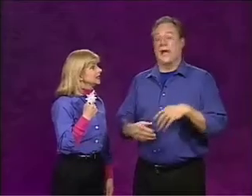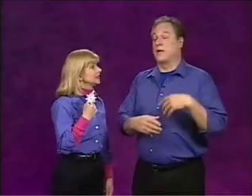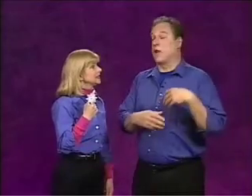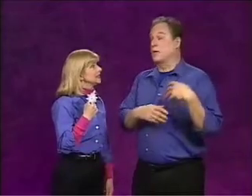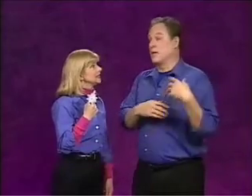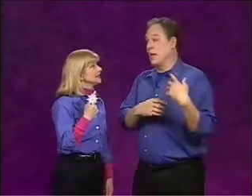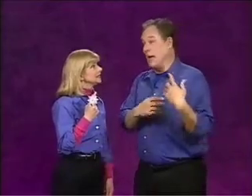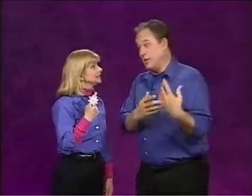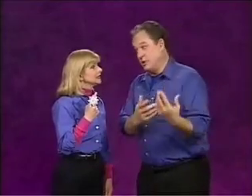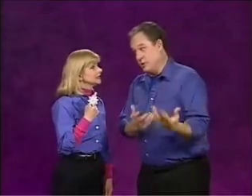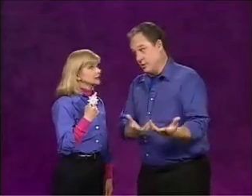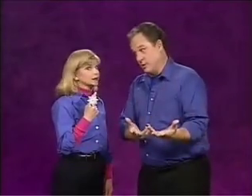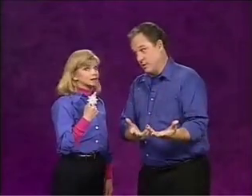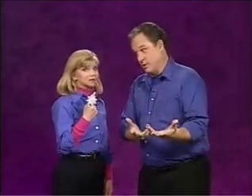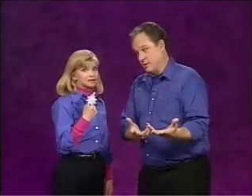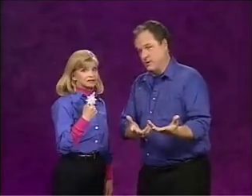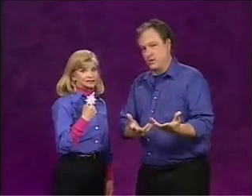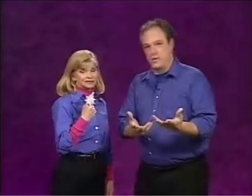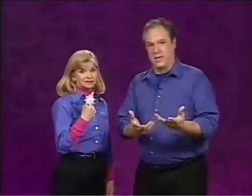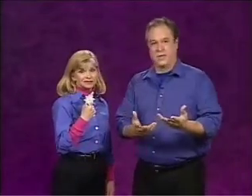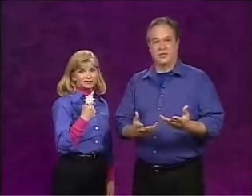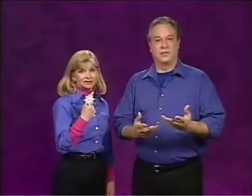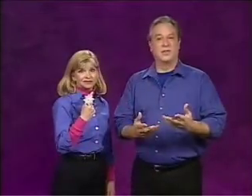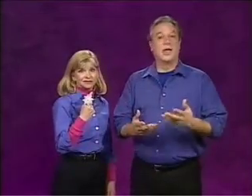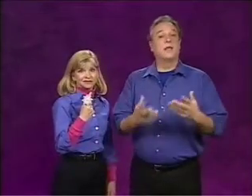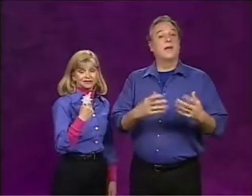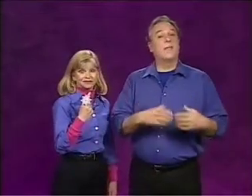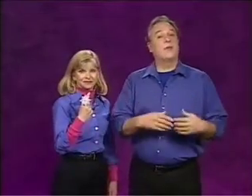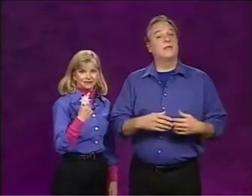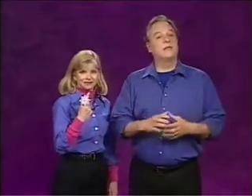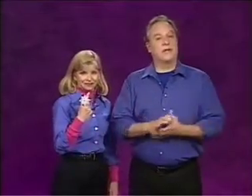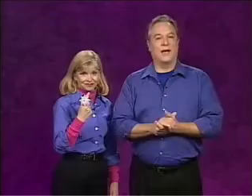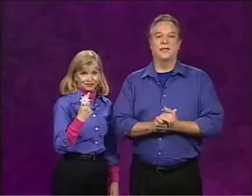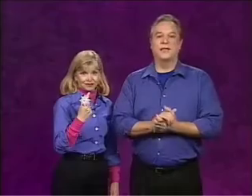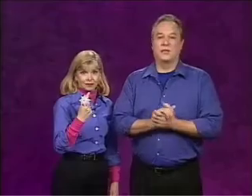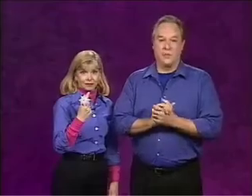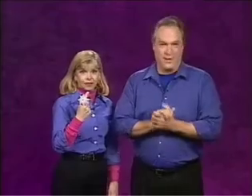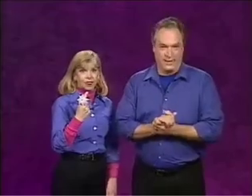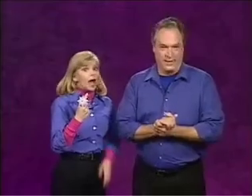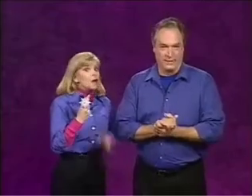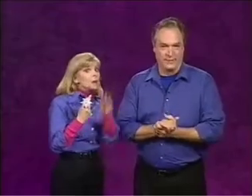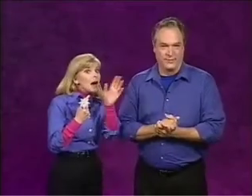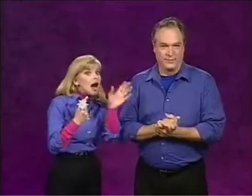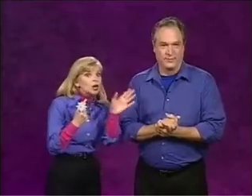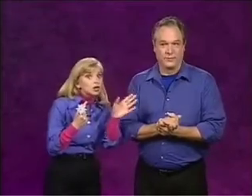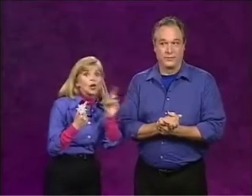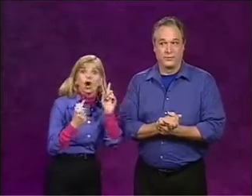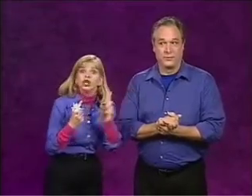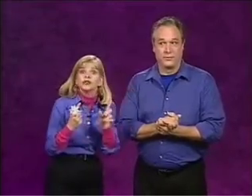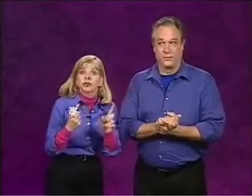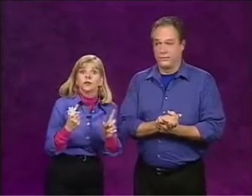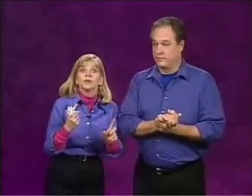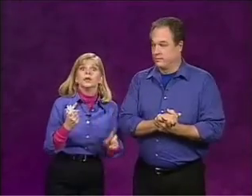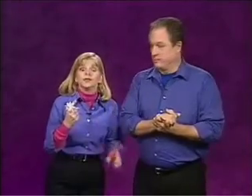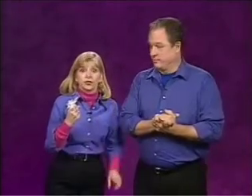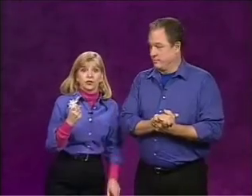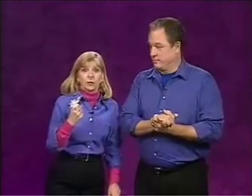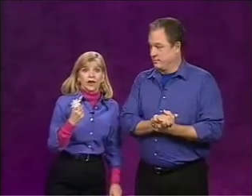and logical associations that bring the signs to mind. But we're all different people with different